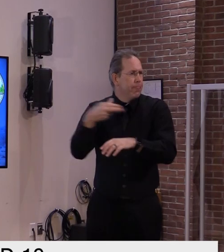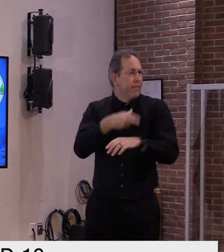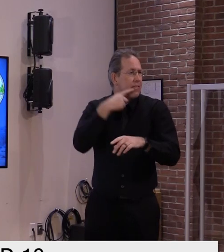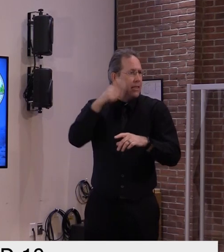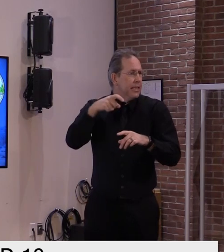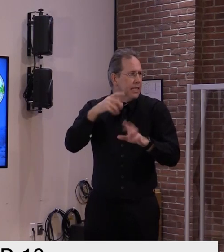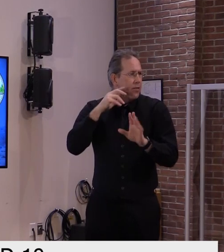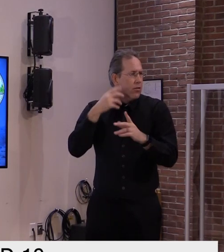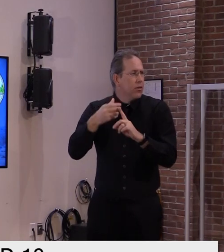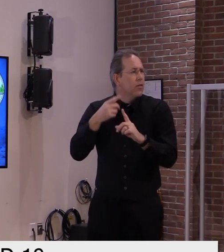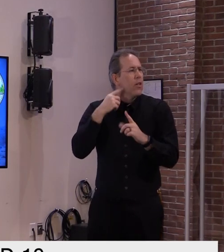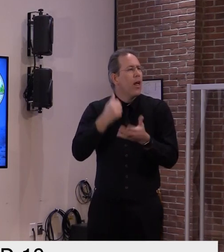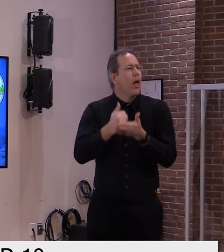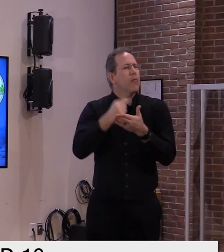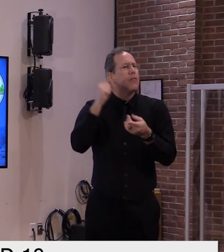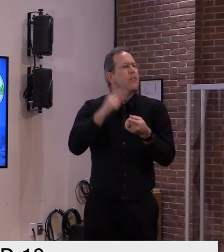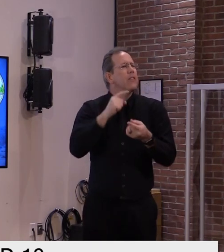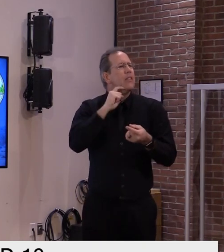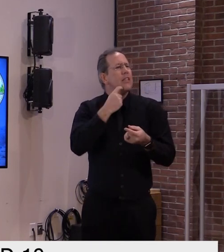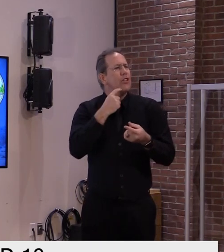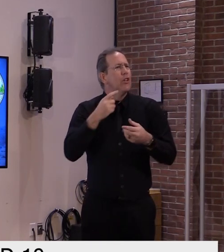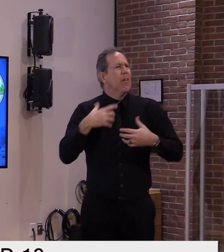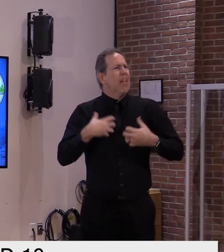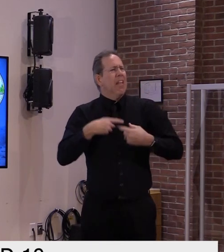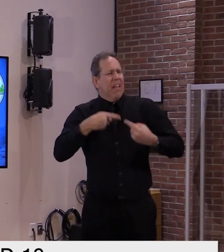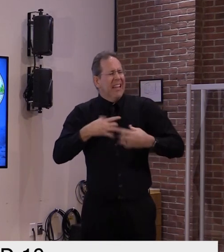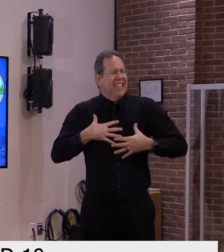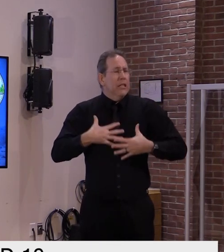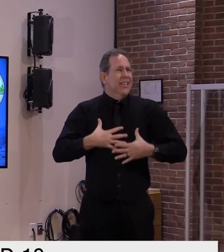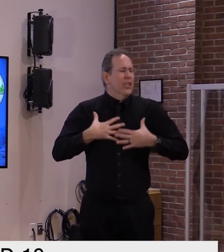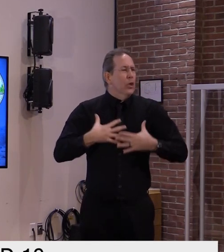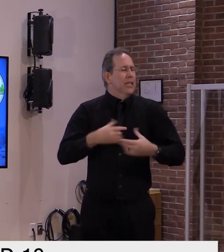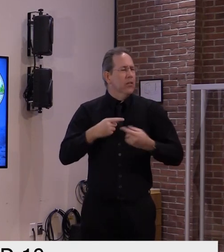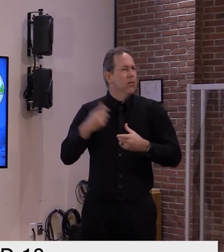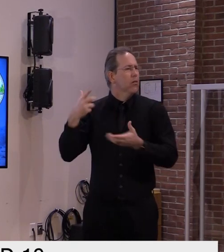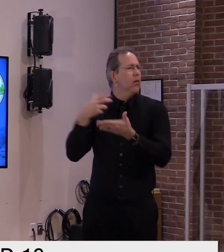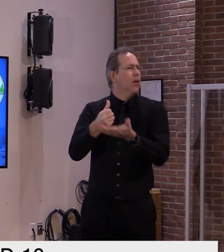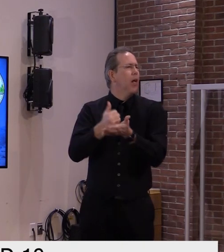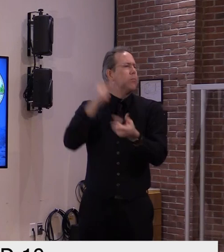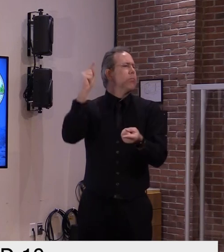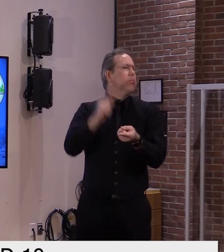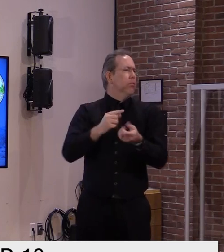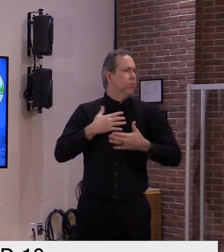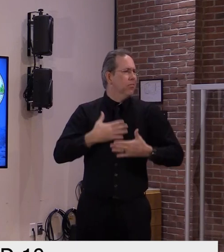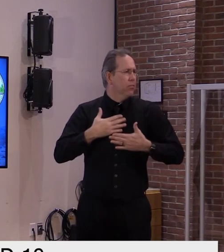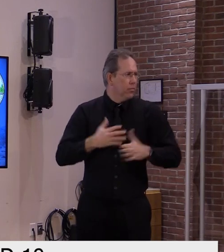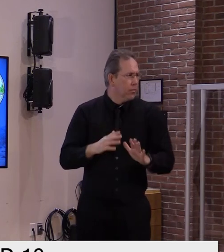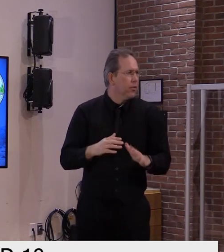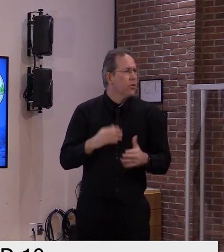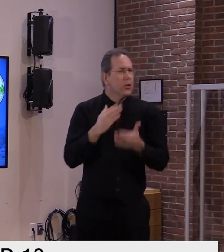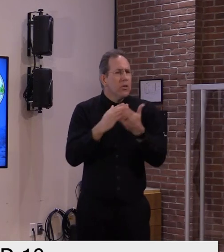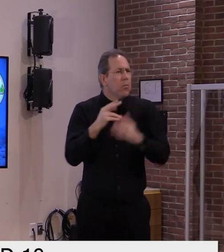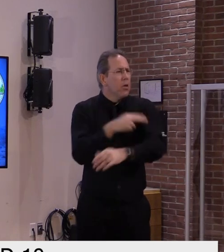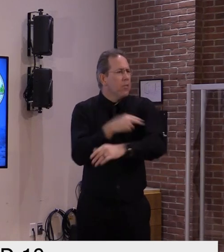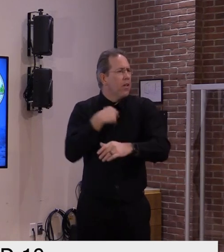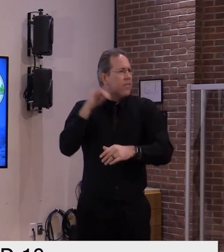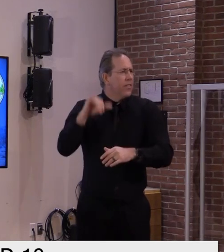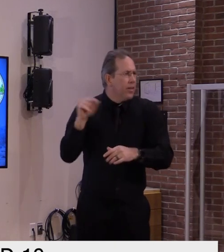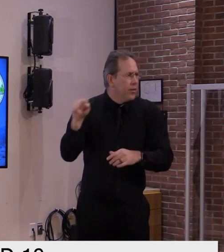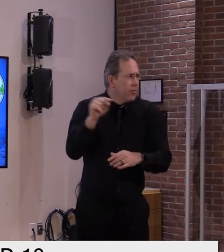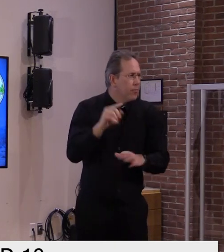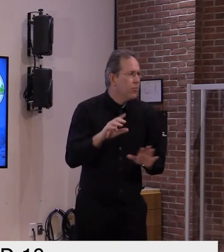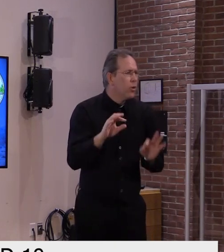people, while we wait for the slow process of vaccinating on a large population level in a time of scarce